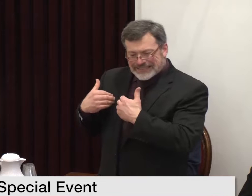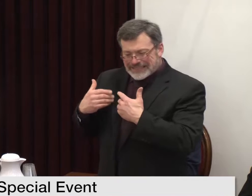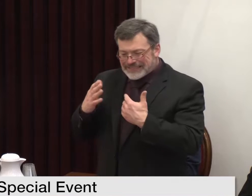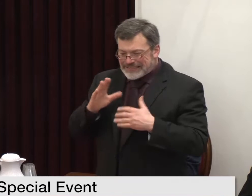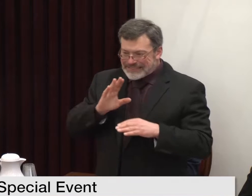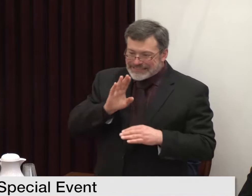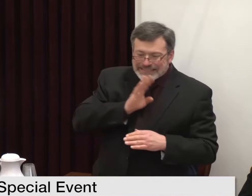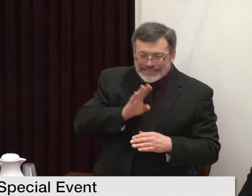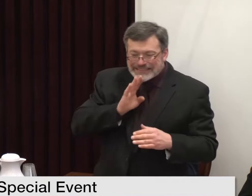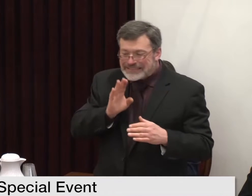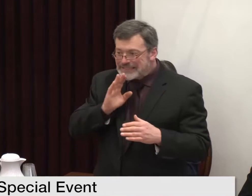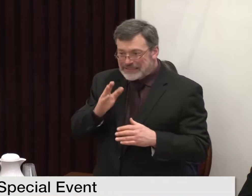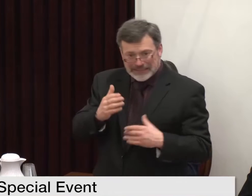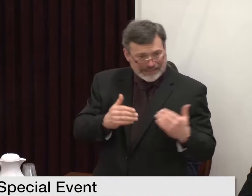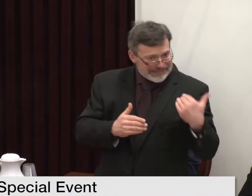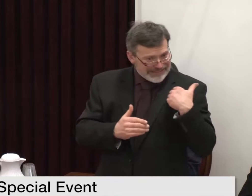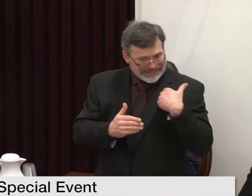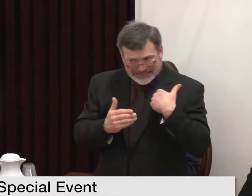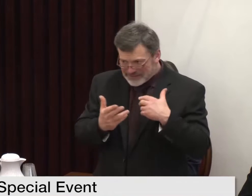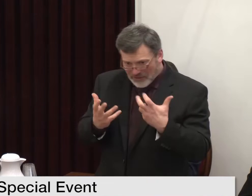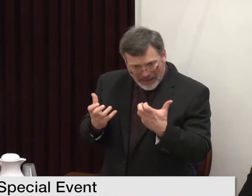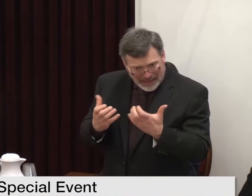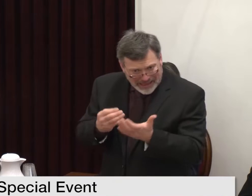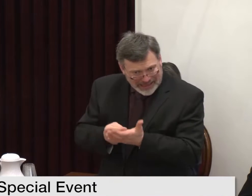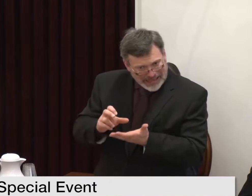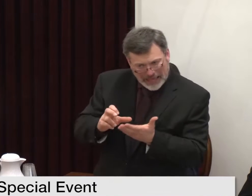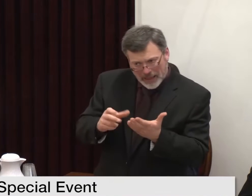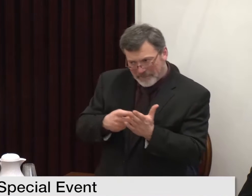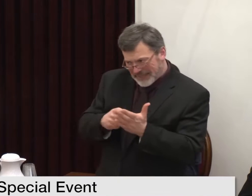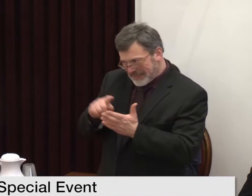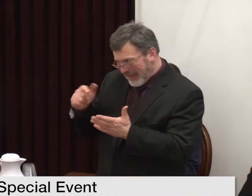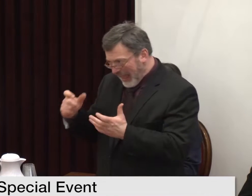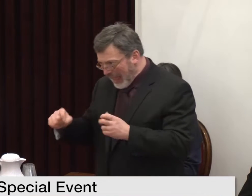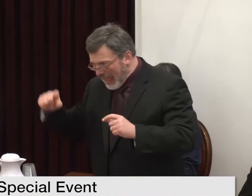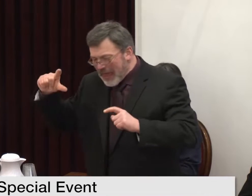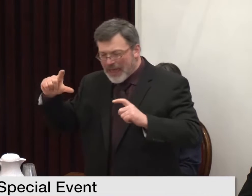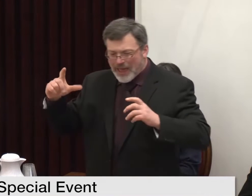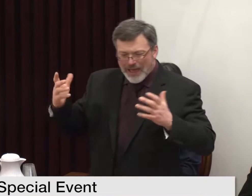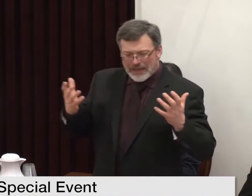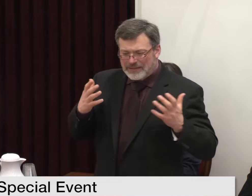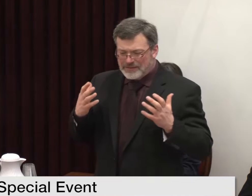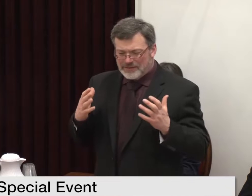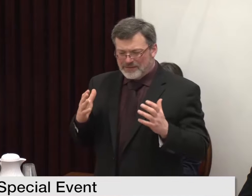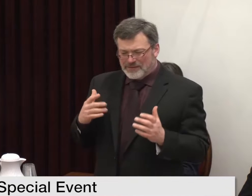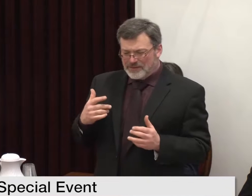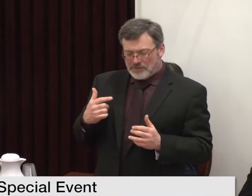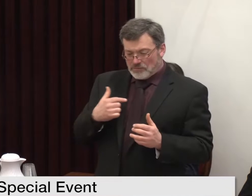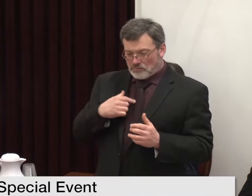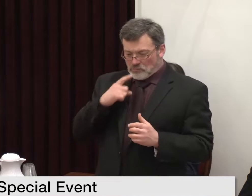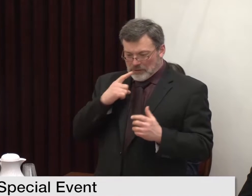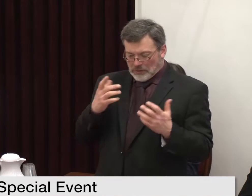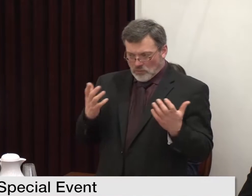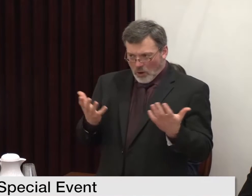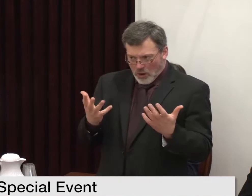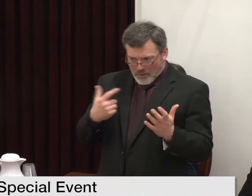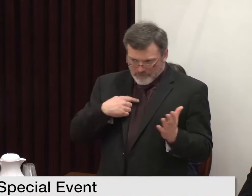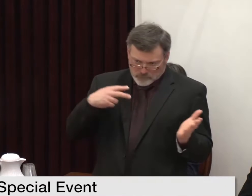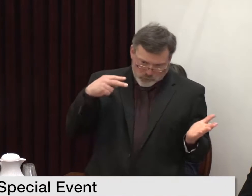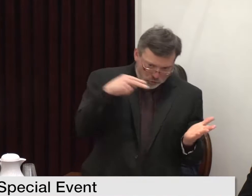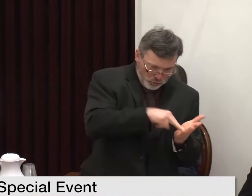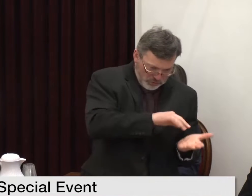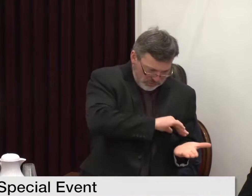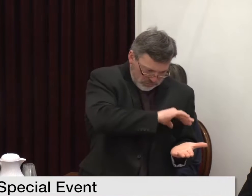more. To me, it does matter how much money we have, because every penny we